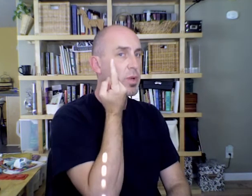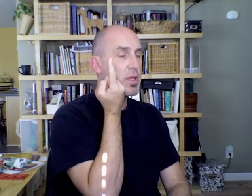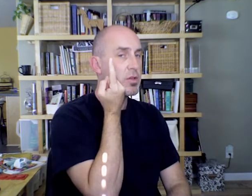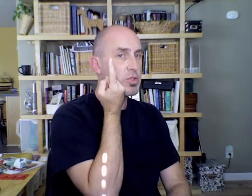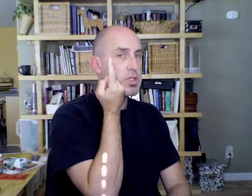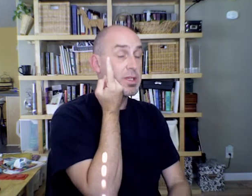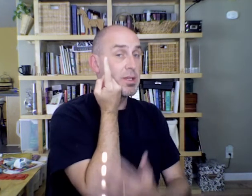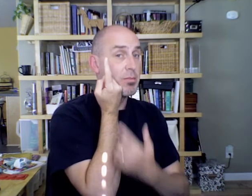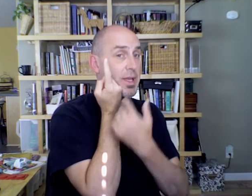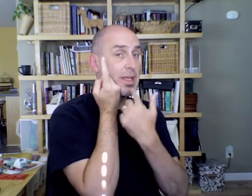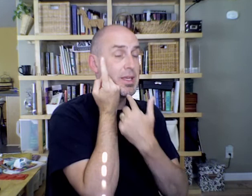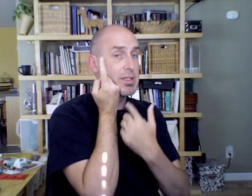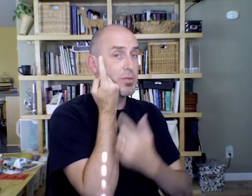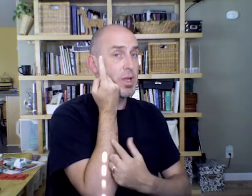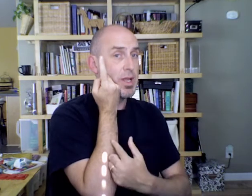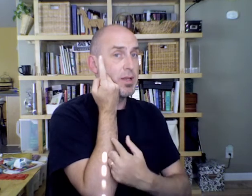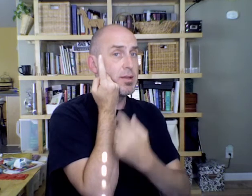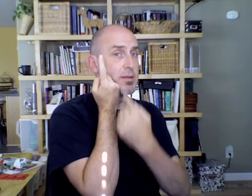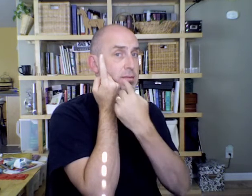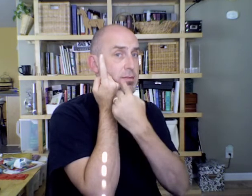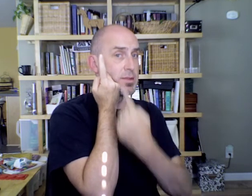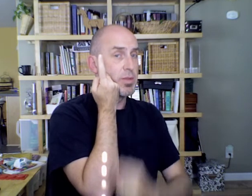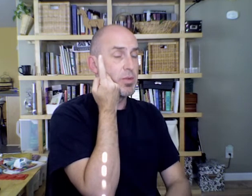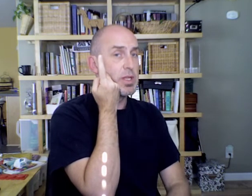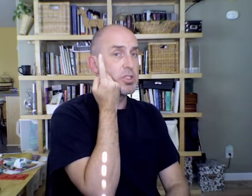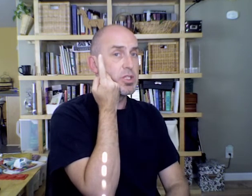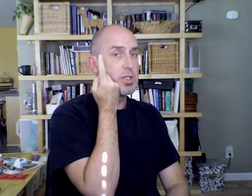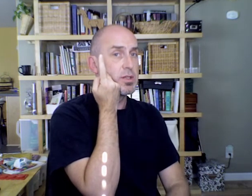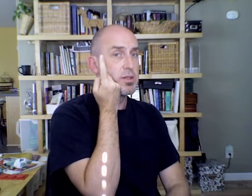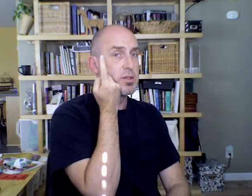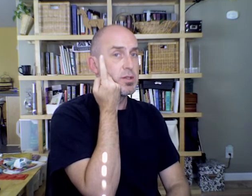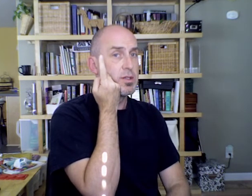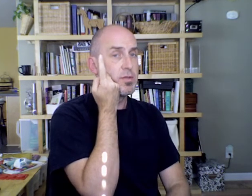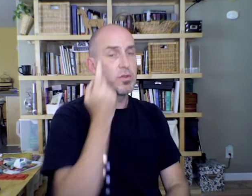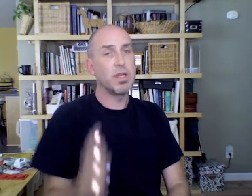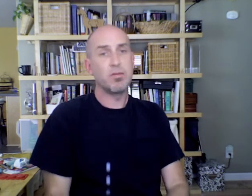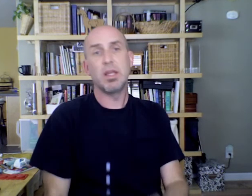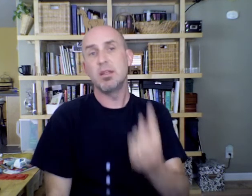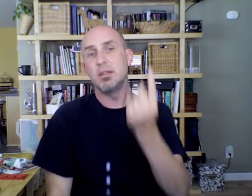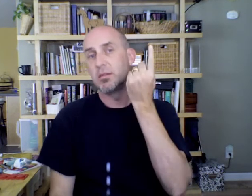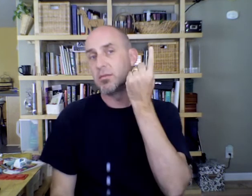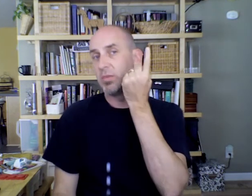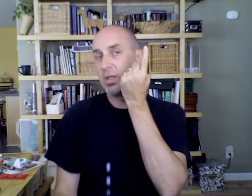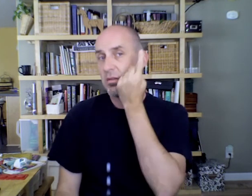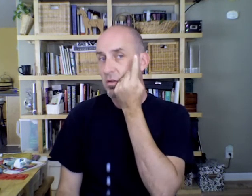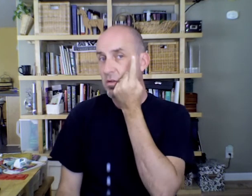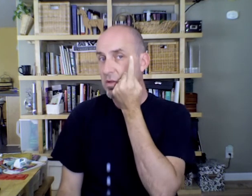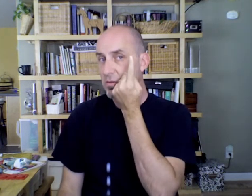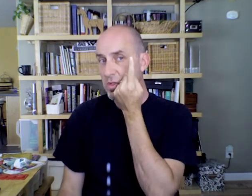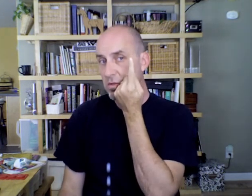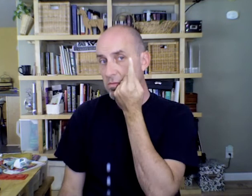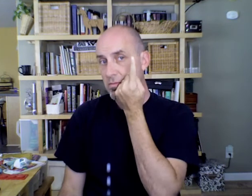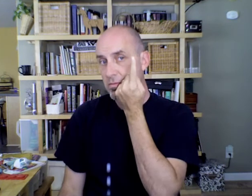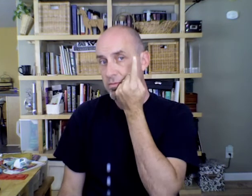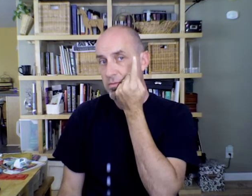your cheek. In my case, right-handed, it's my right cheek. If you're left-handed, it would be your left cheek and your